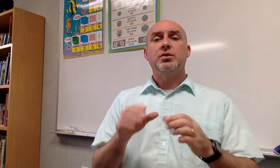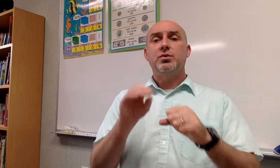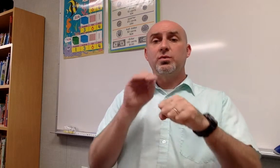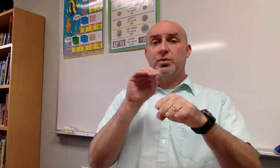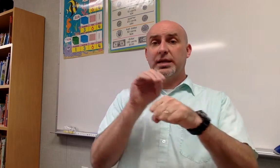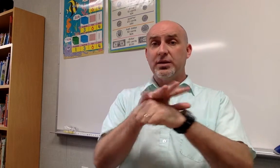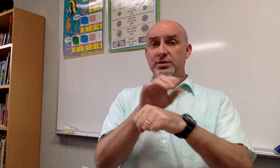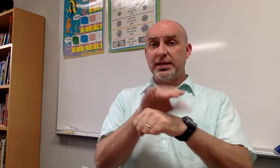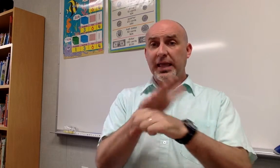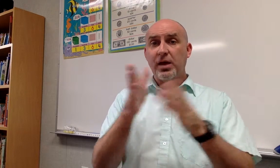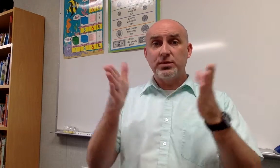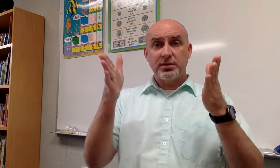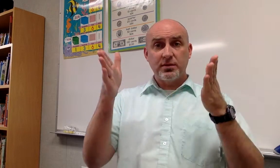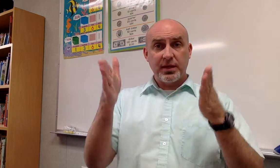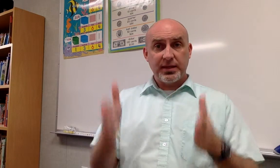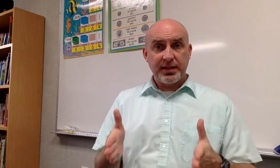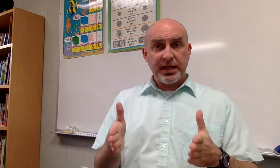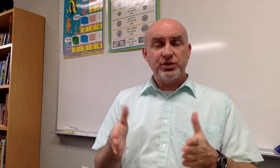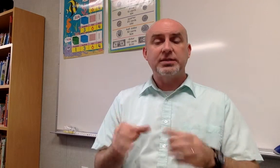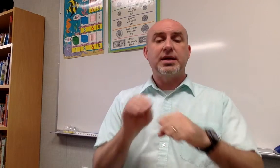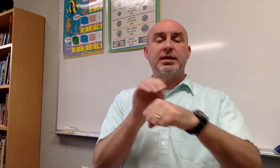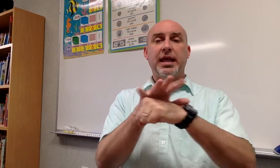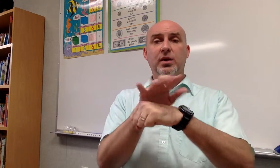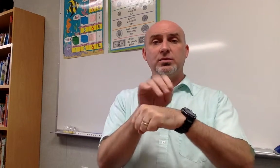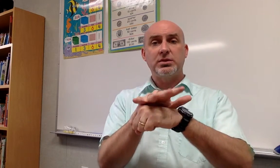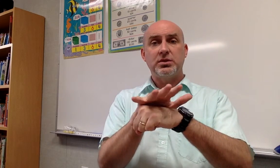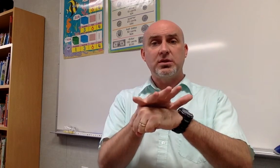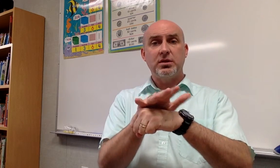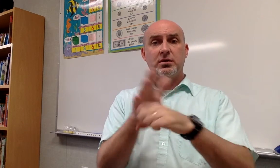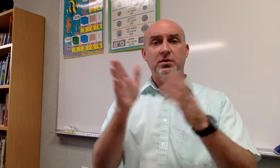So, again, you'd sign counsel, and then the agent sign counsel.